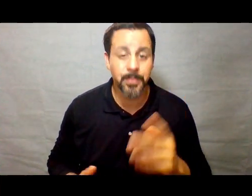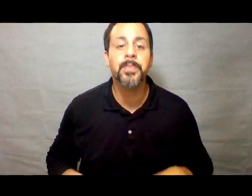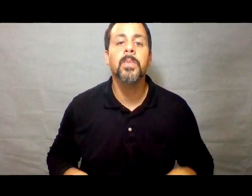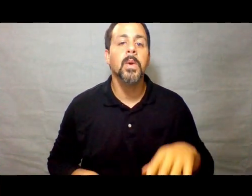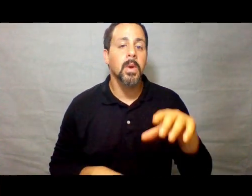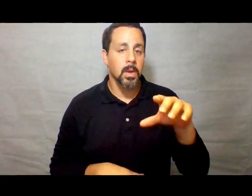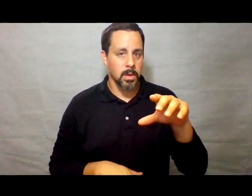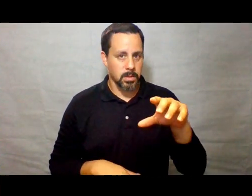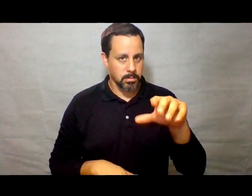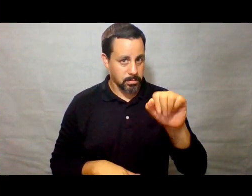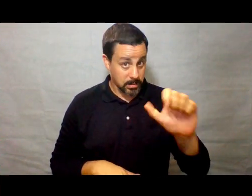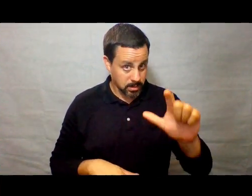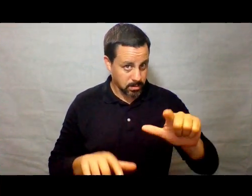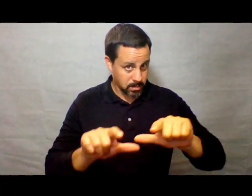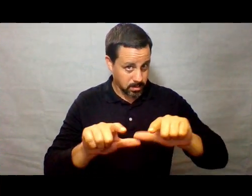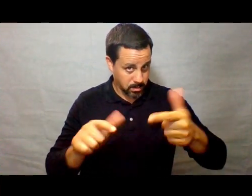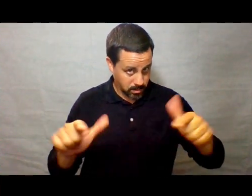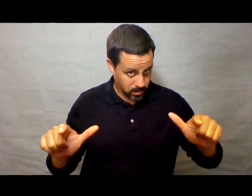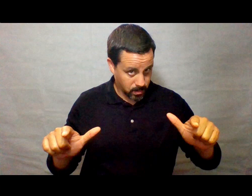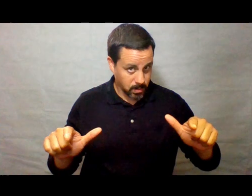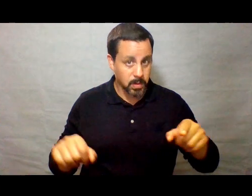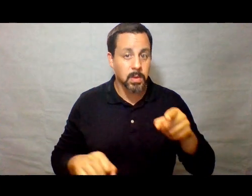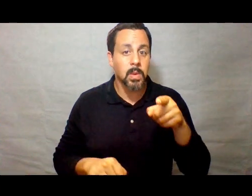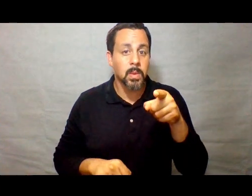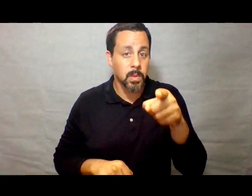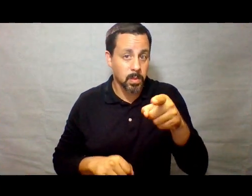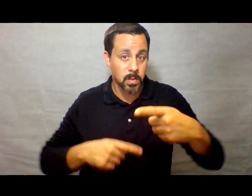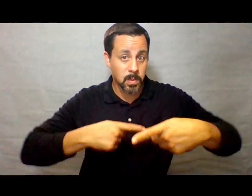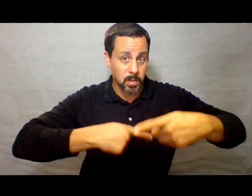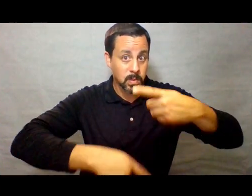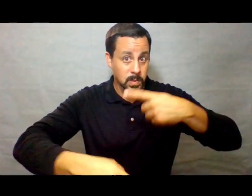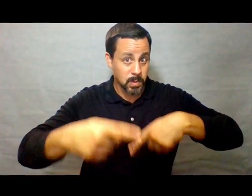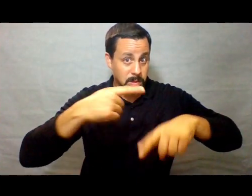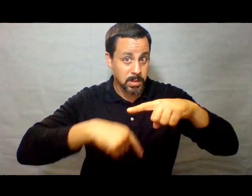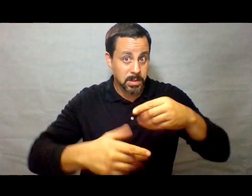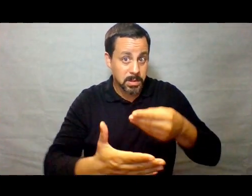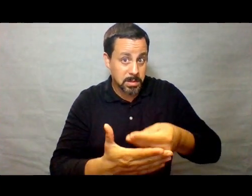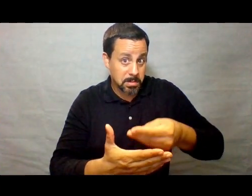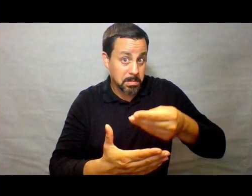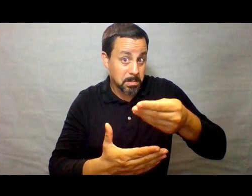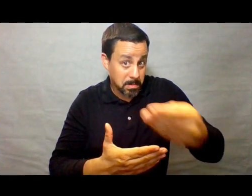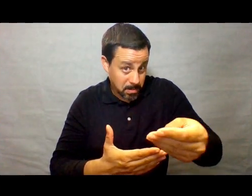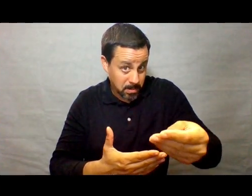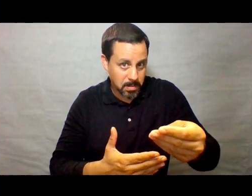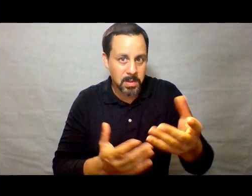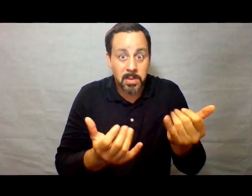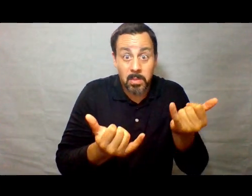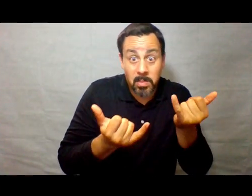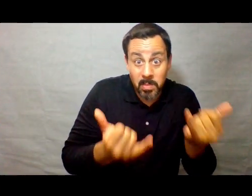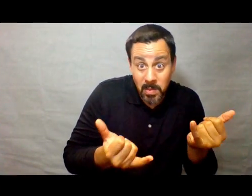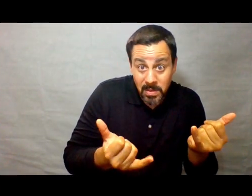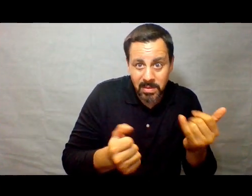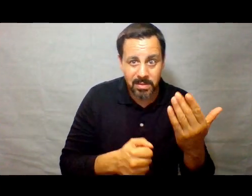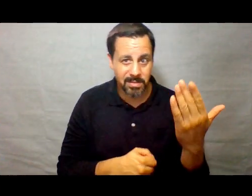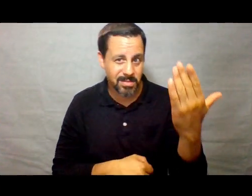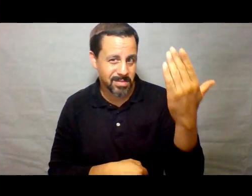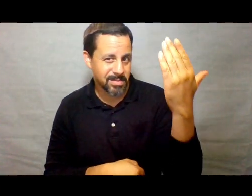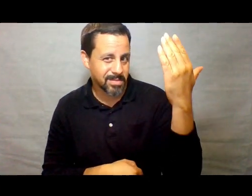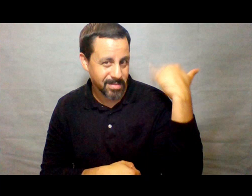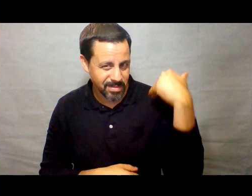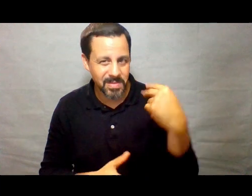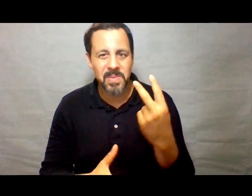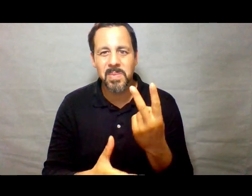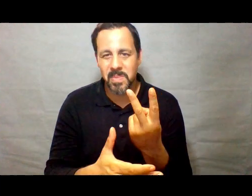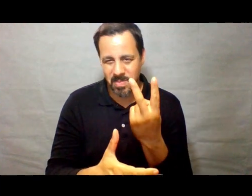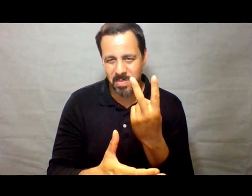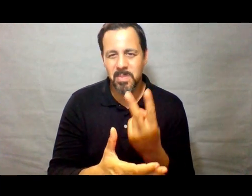tense is bought. You see? In the ASL language, the sign for by is the